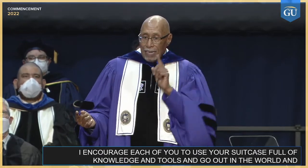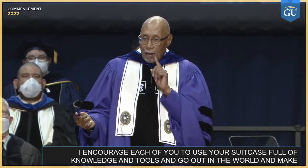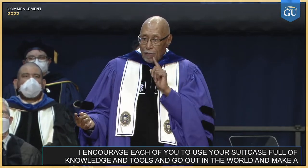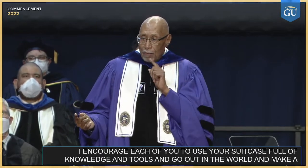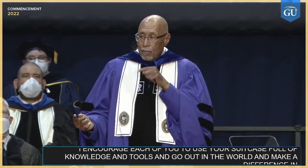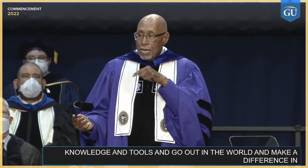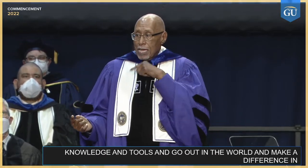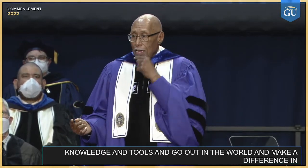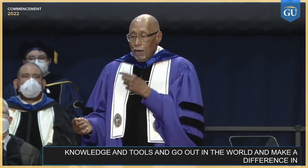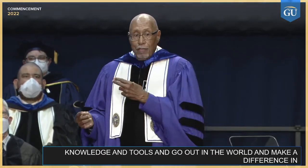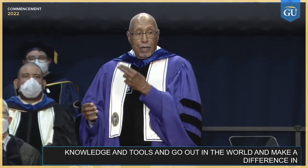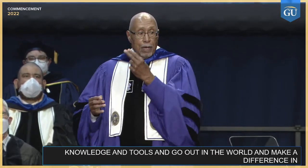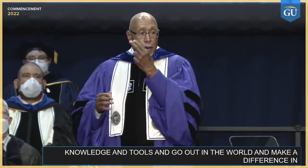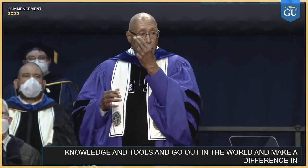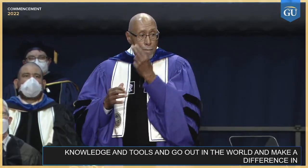us, both deaf